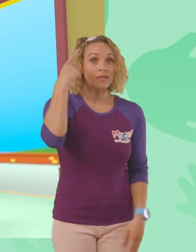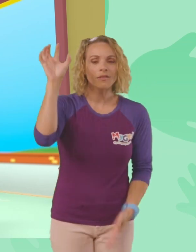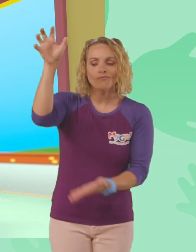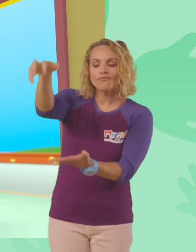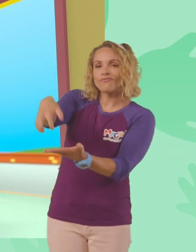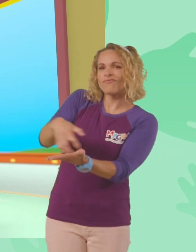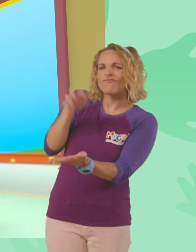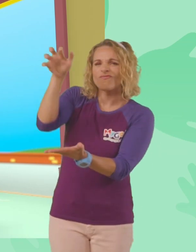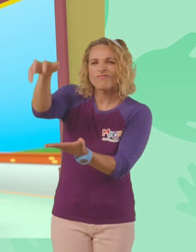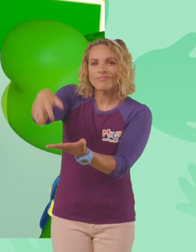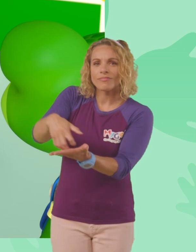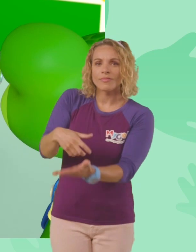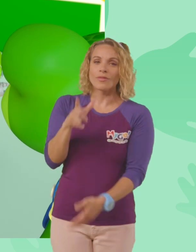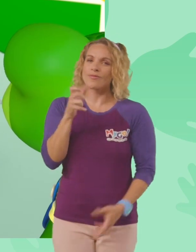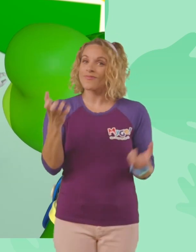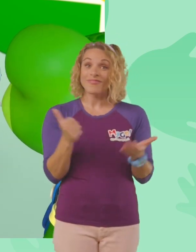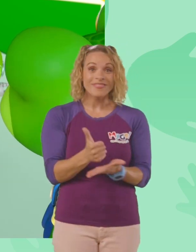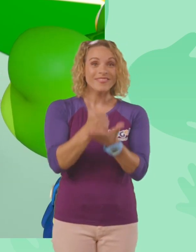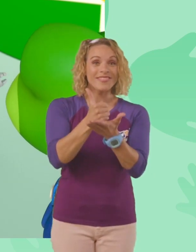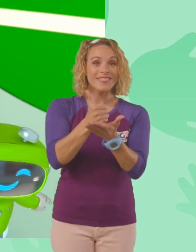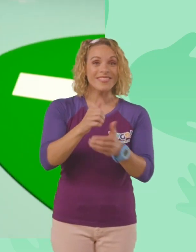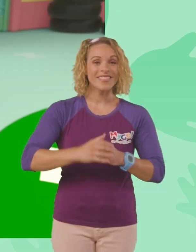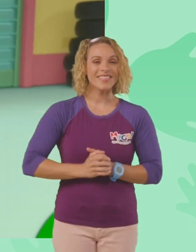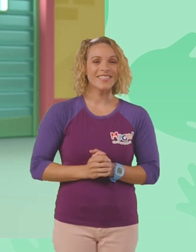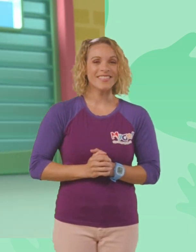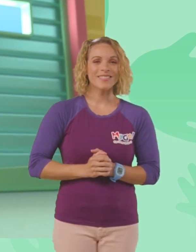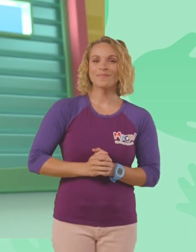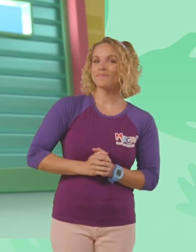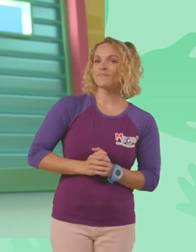does. Who wants to help?